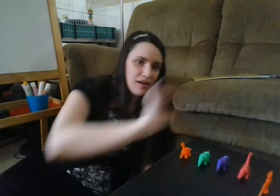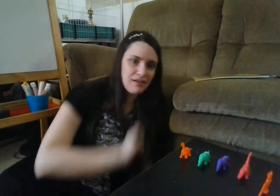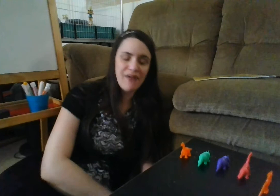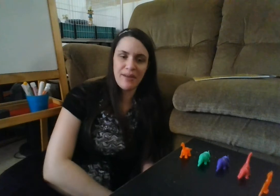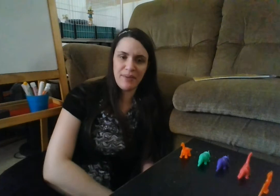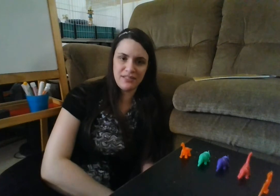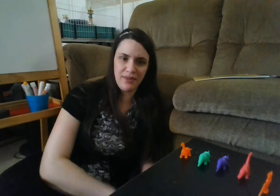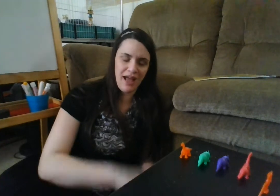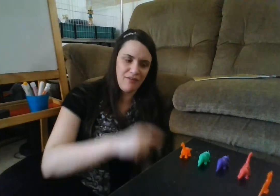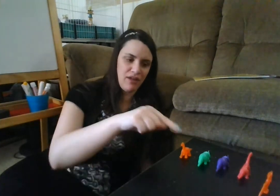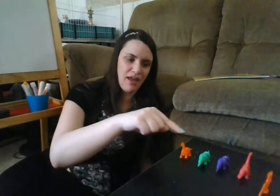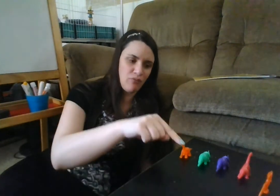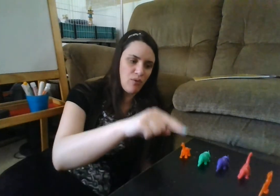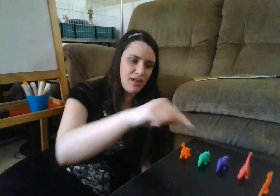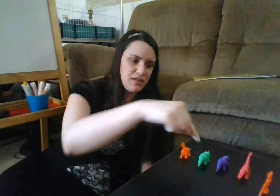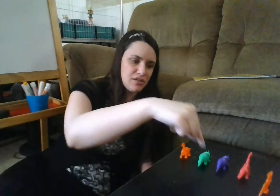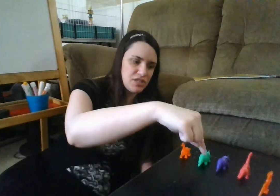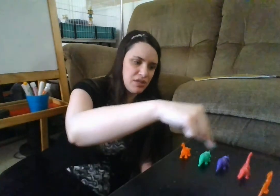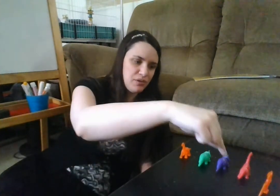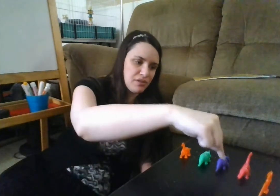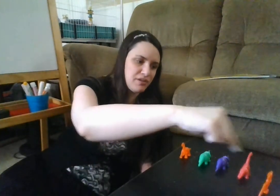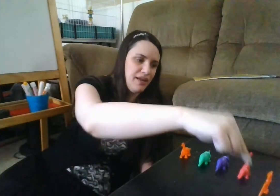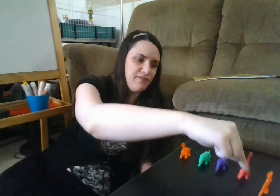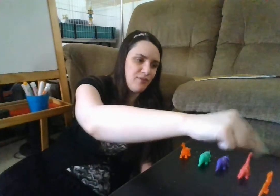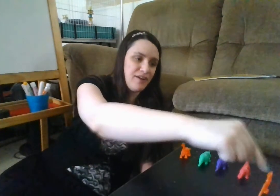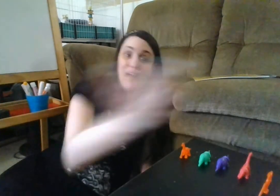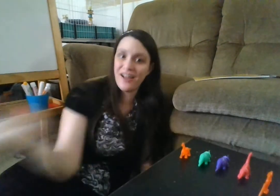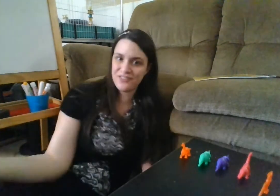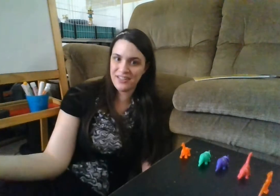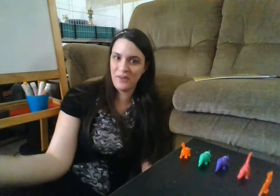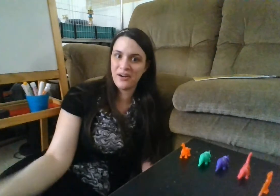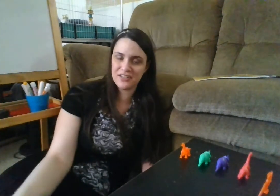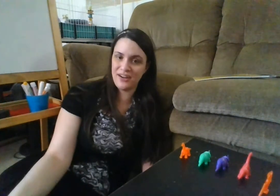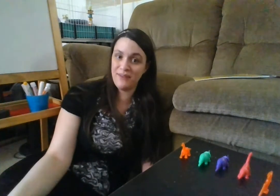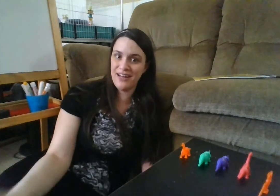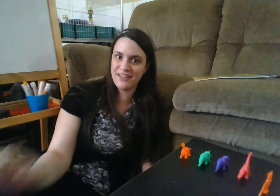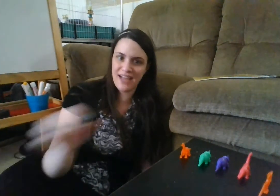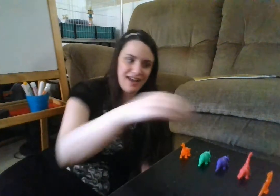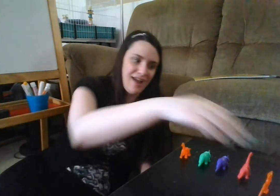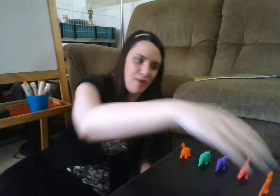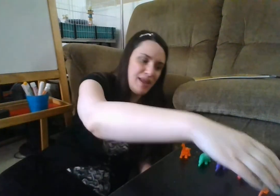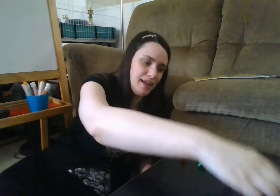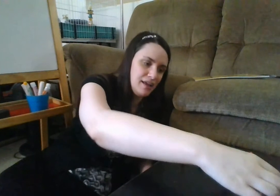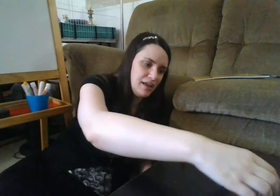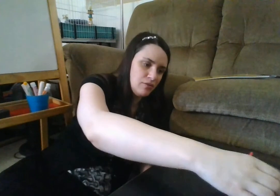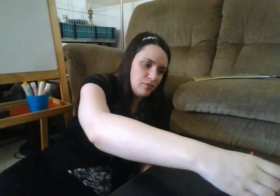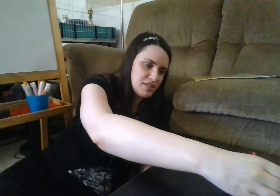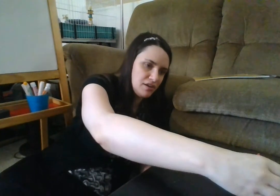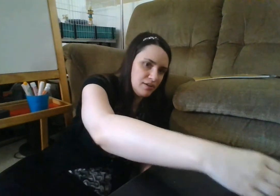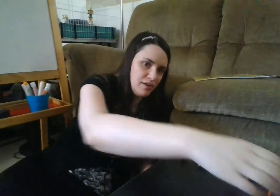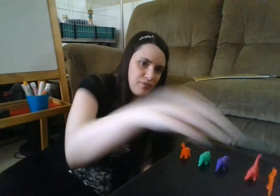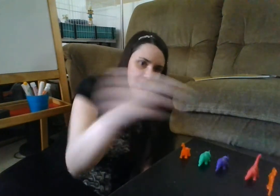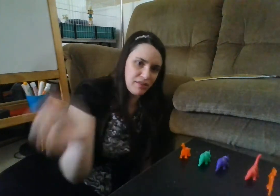Now how many do we have? We have 1, 2, 3, 4, 5. So that worked, right? We needed to add how many? We started off with